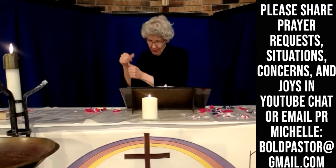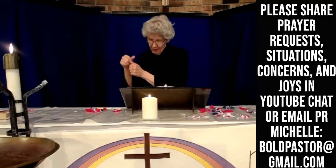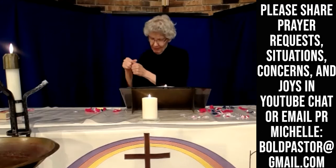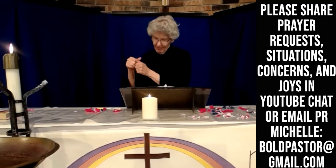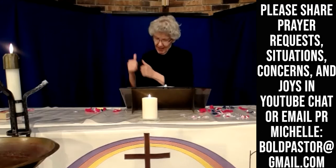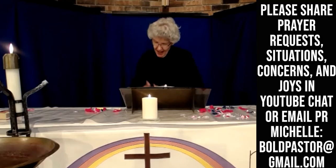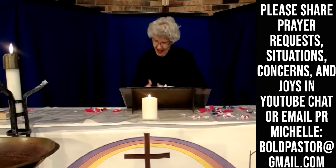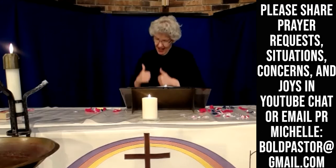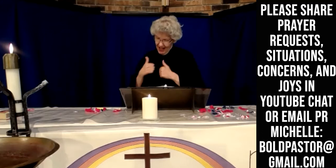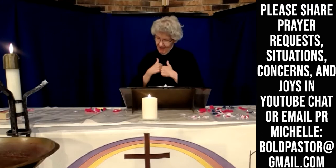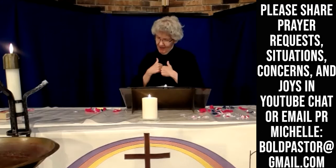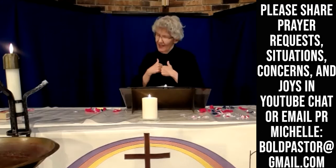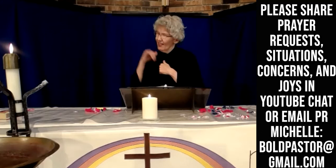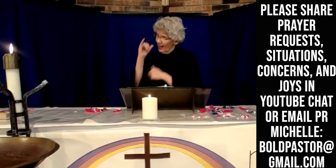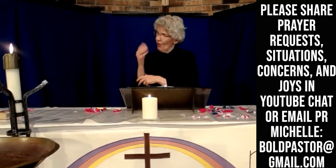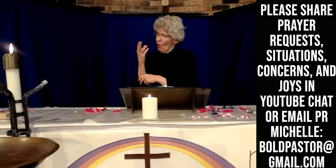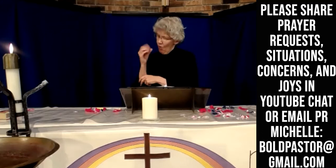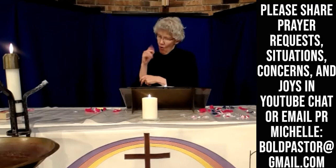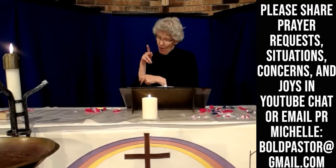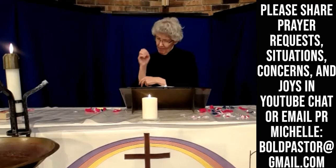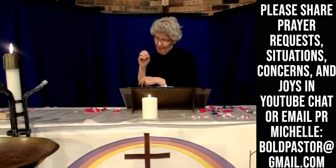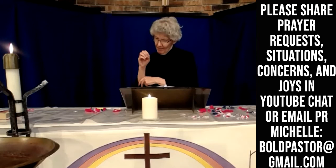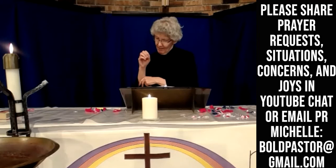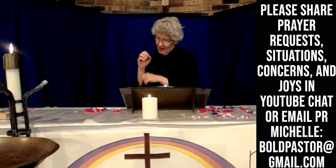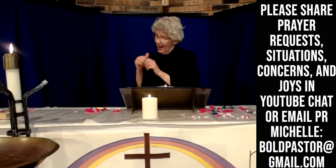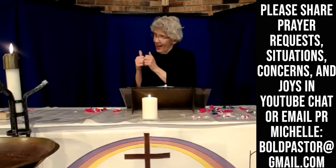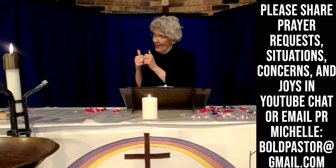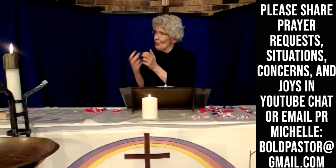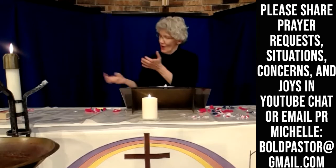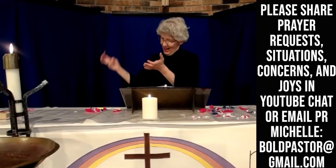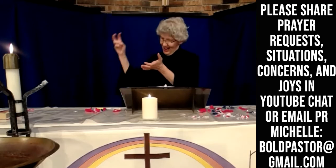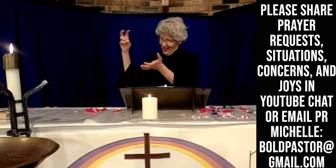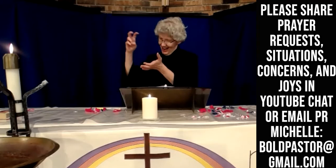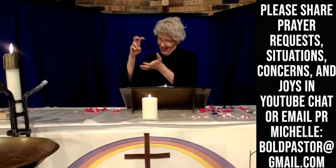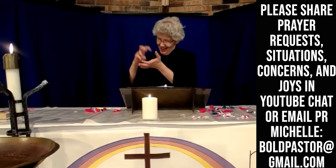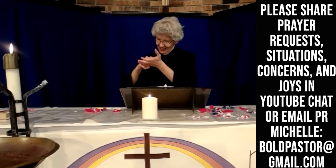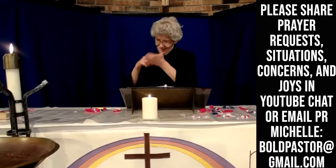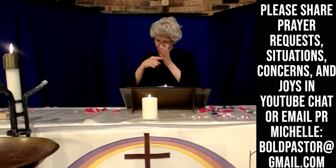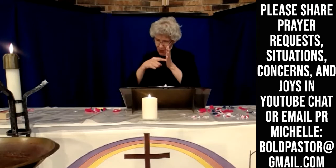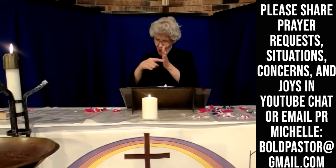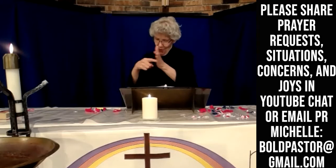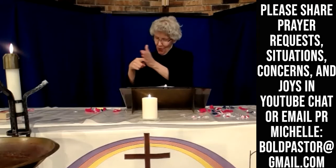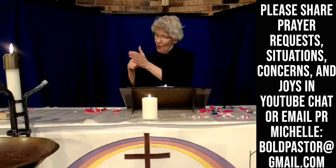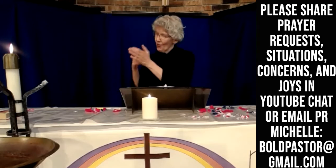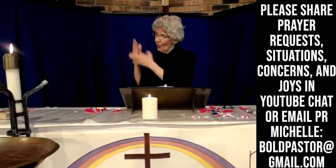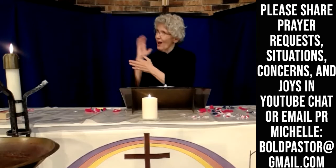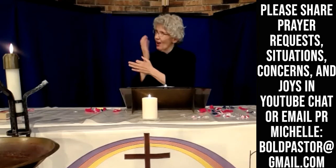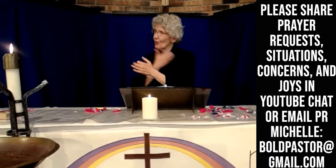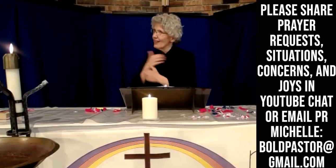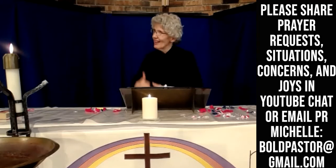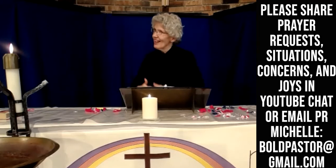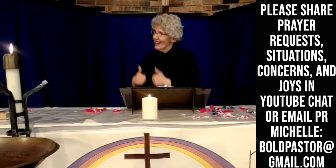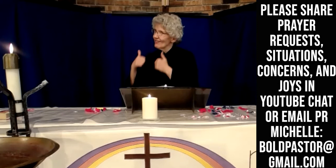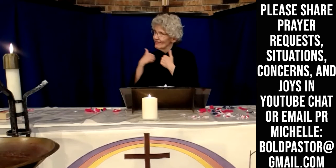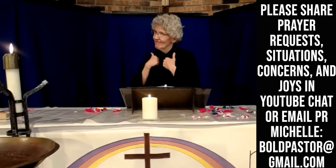Help us remember and live so that the hope of resurrection will show